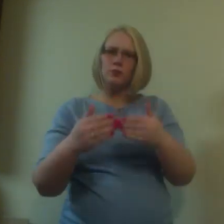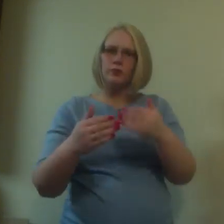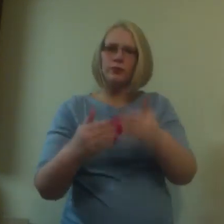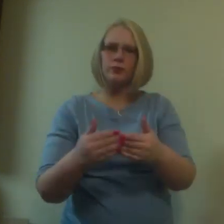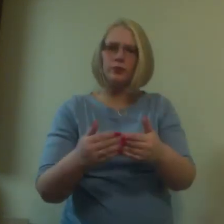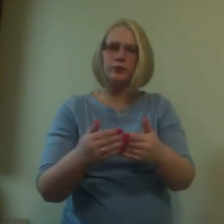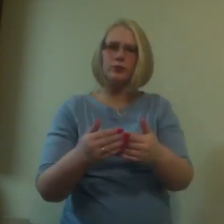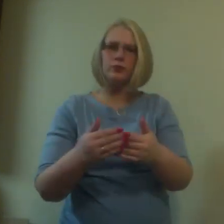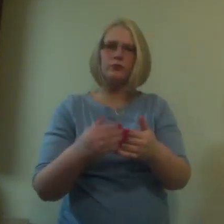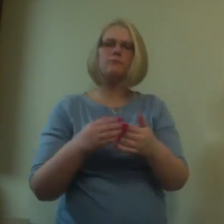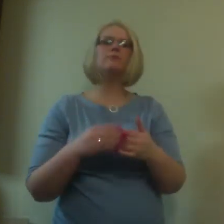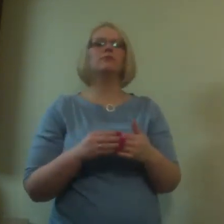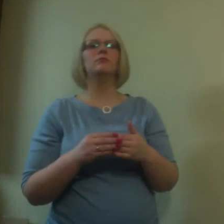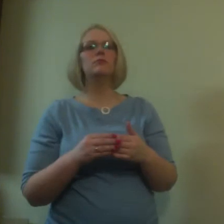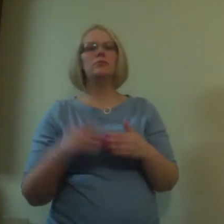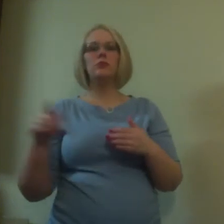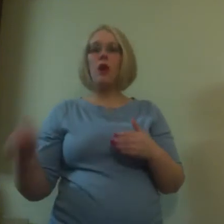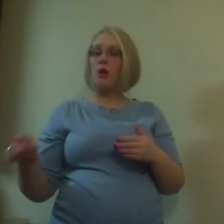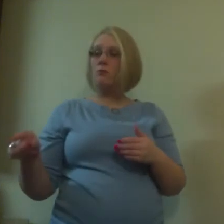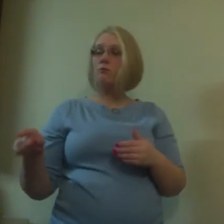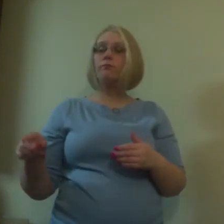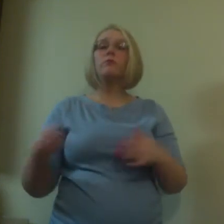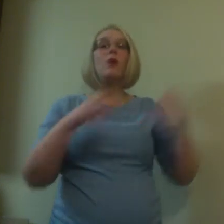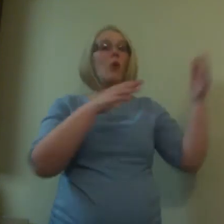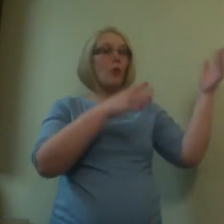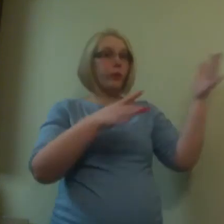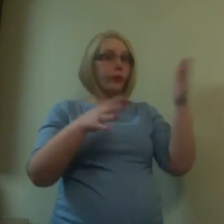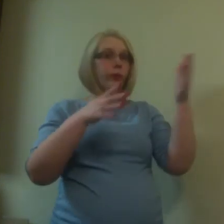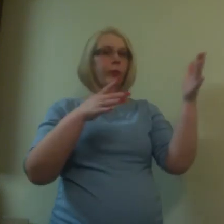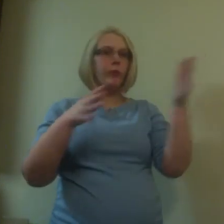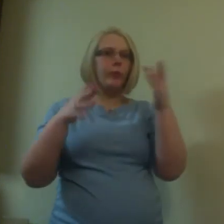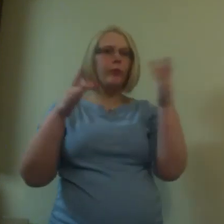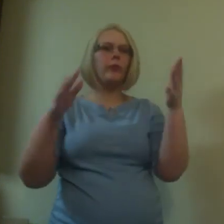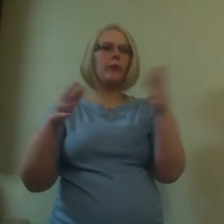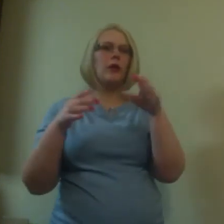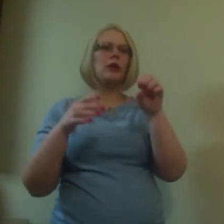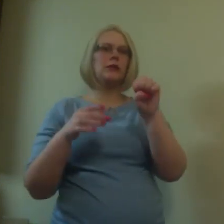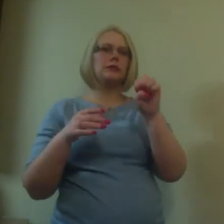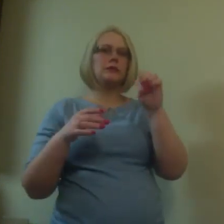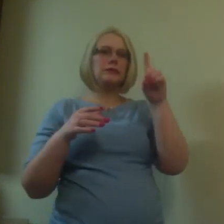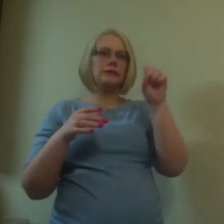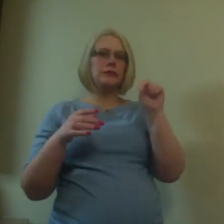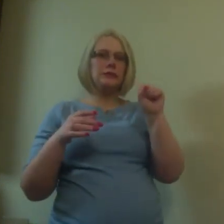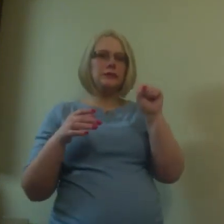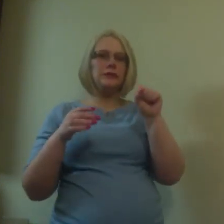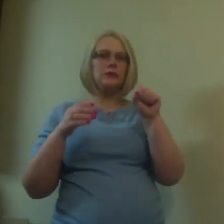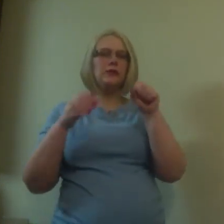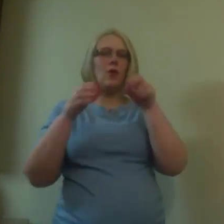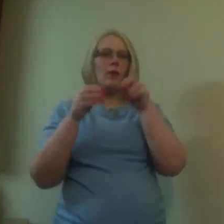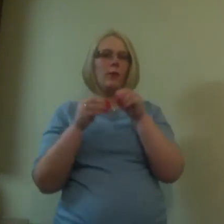does. You're right. The wind does spread seeds. That's how seeds travel. You're right, Jason. Good for you. I'd forgotten